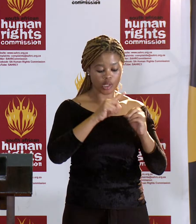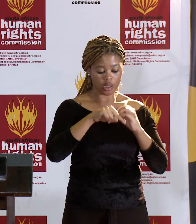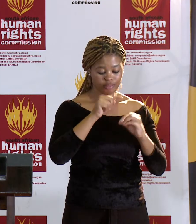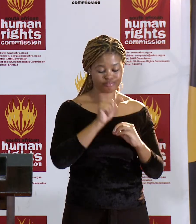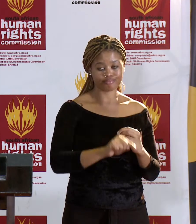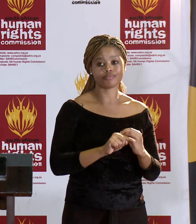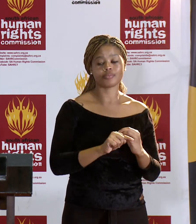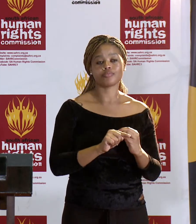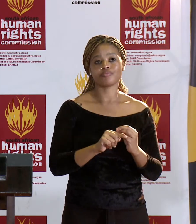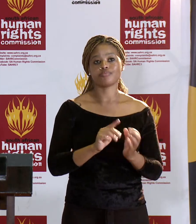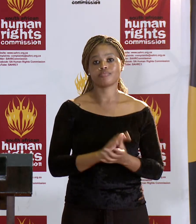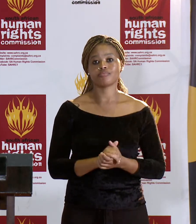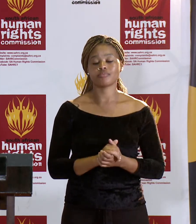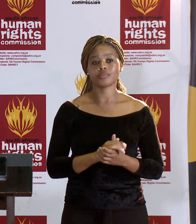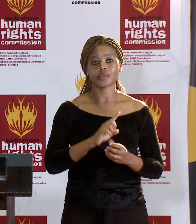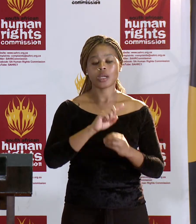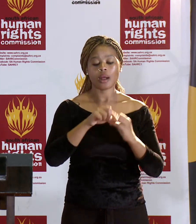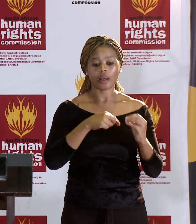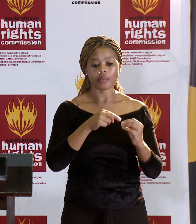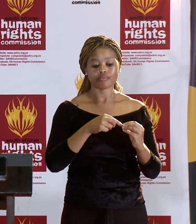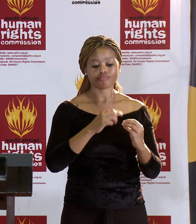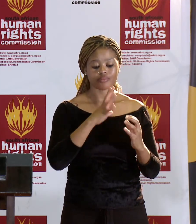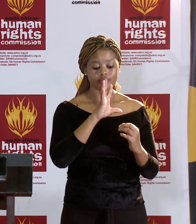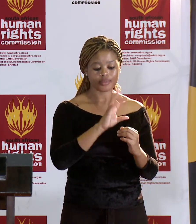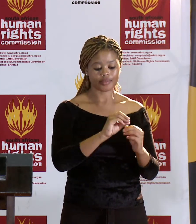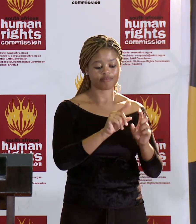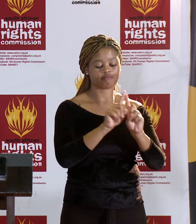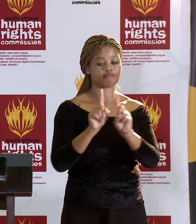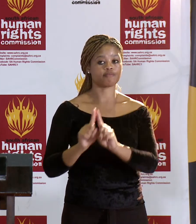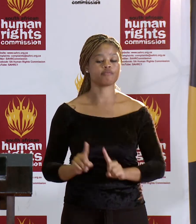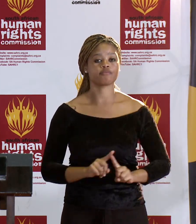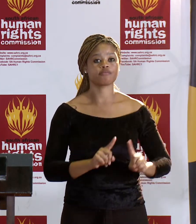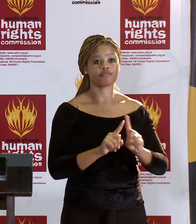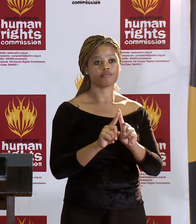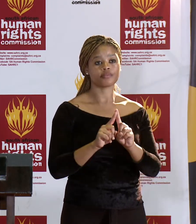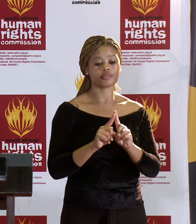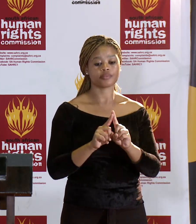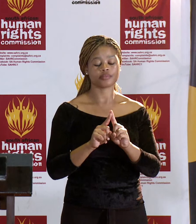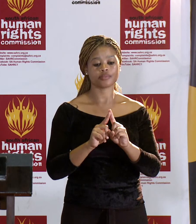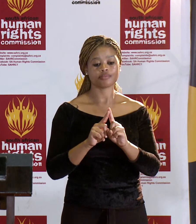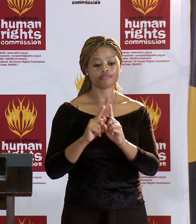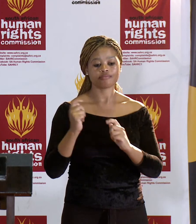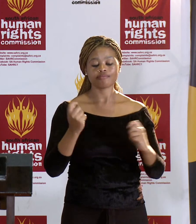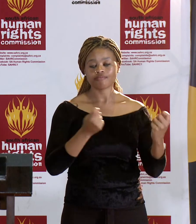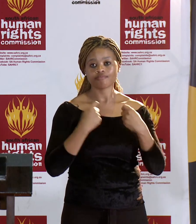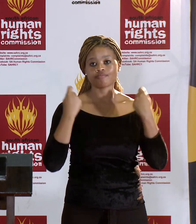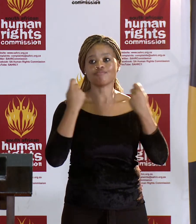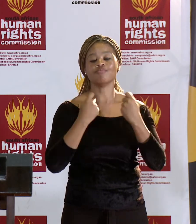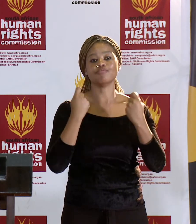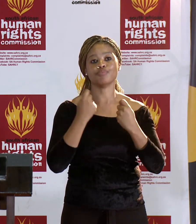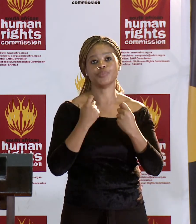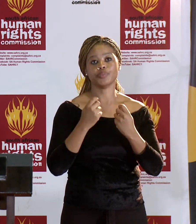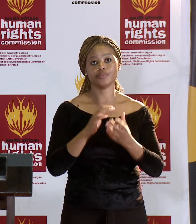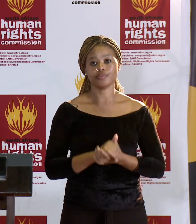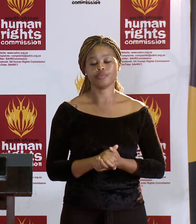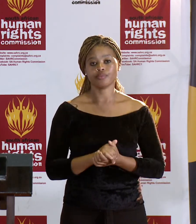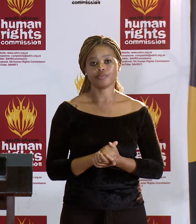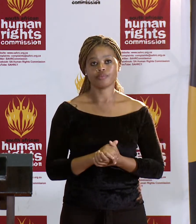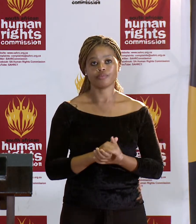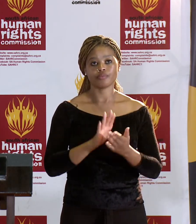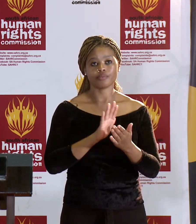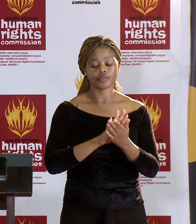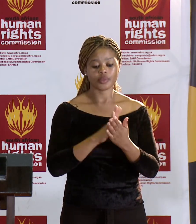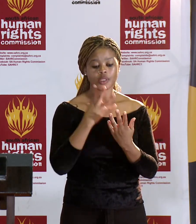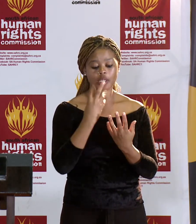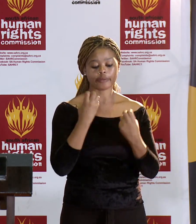that. It's about treasuring the difference, celebrating it, and